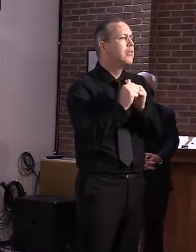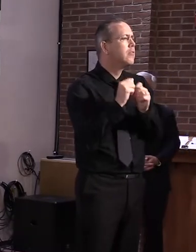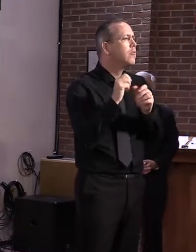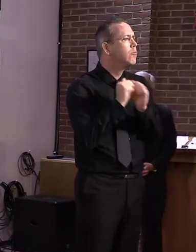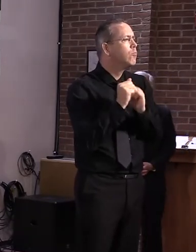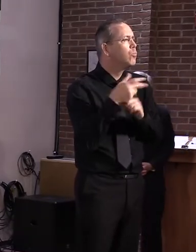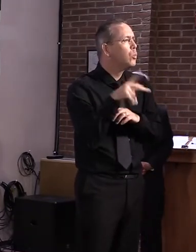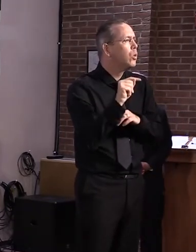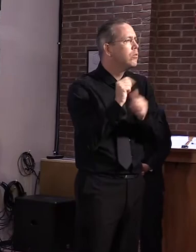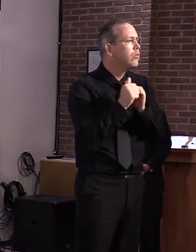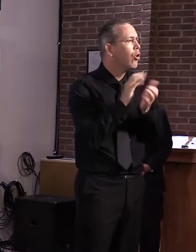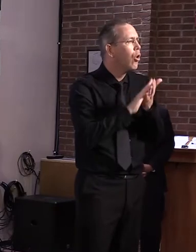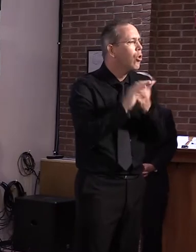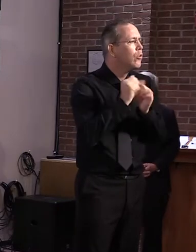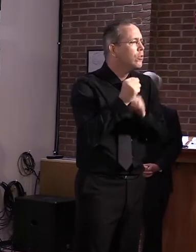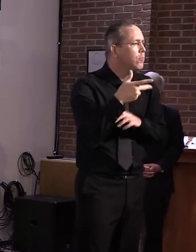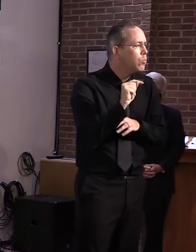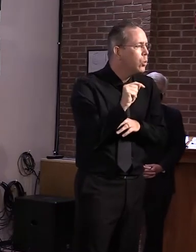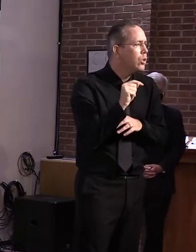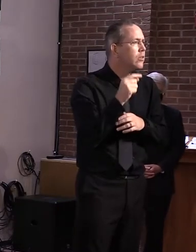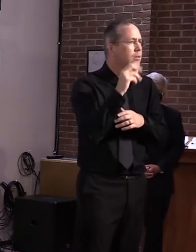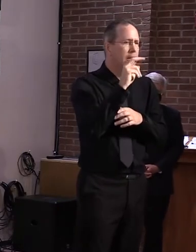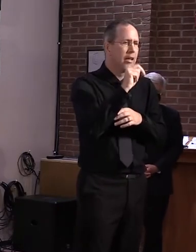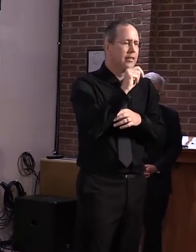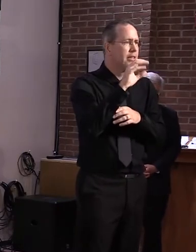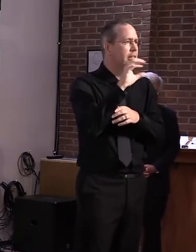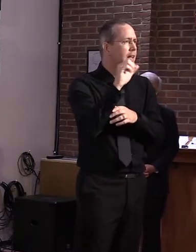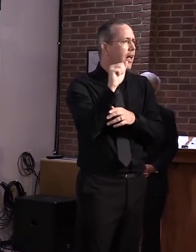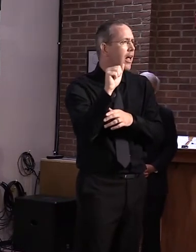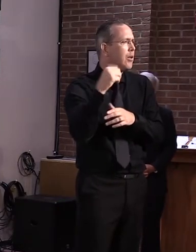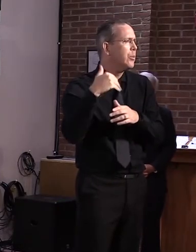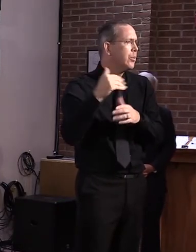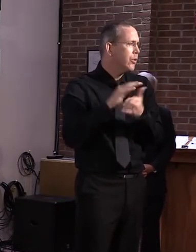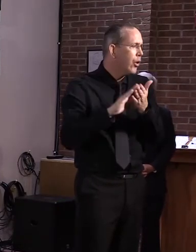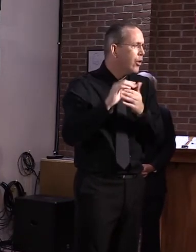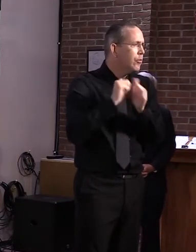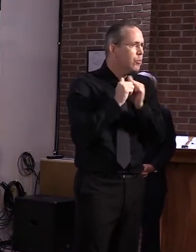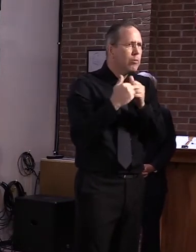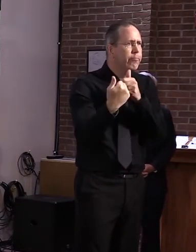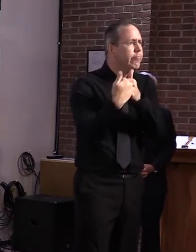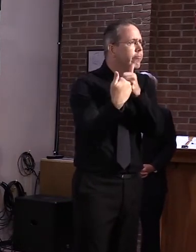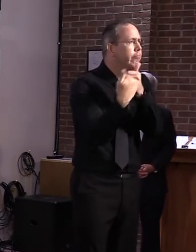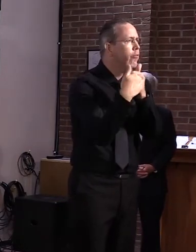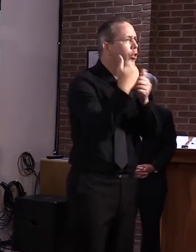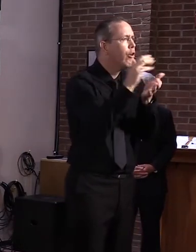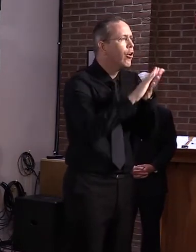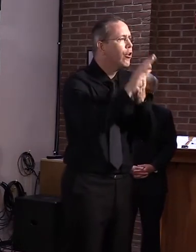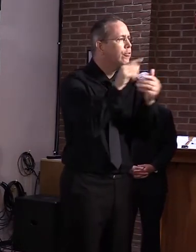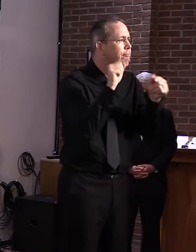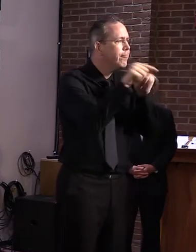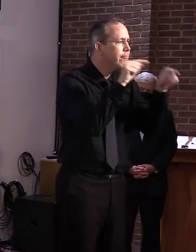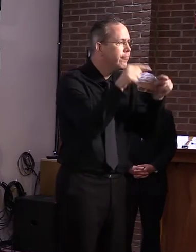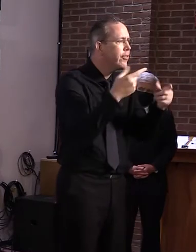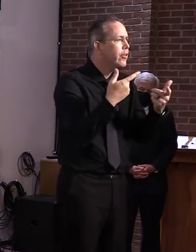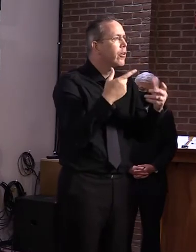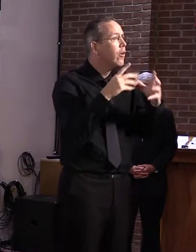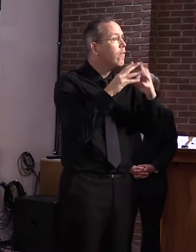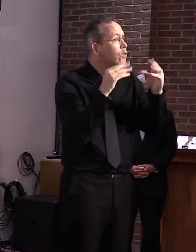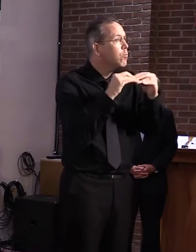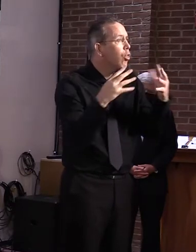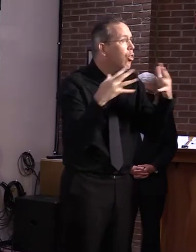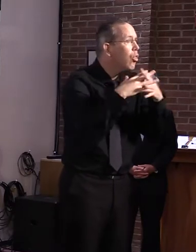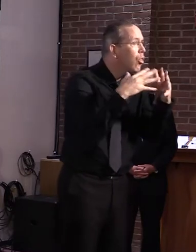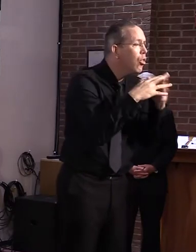along with our doctors. And we are very worried about high contact sports and what that would mean. And so